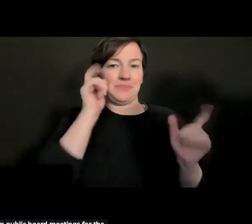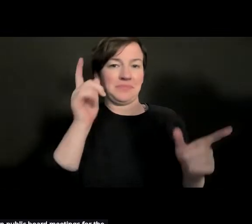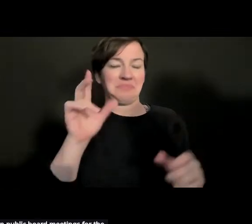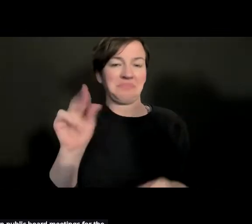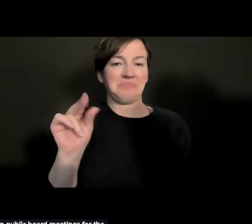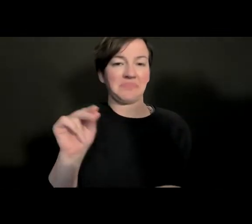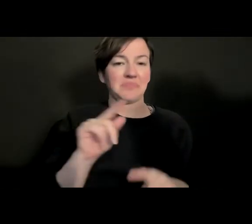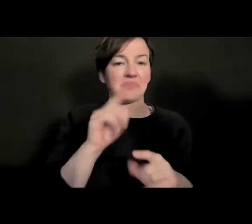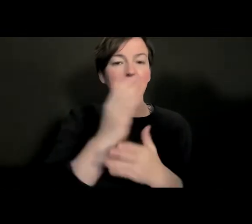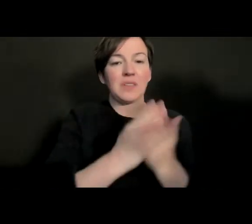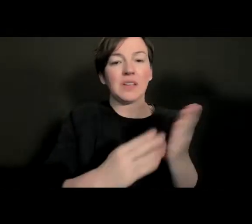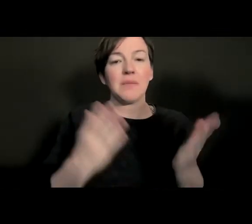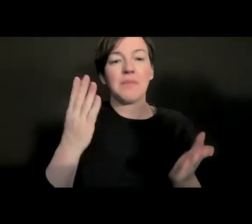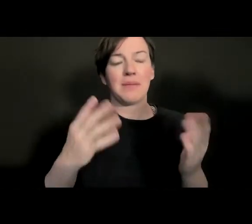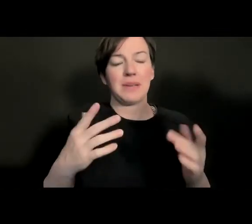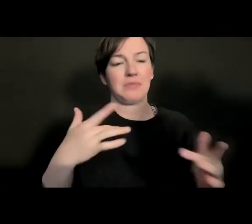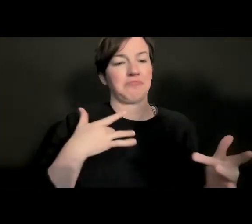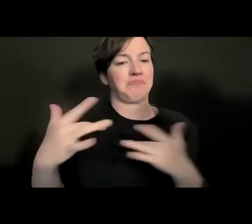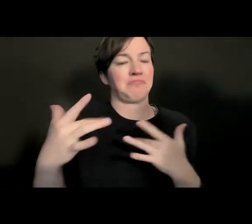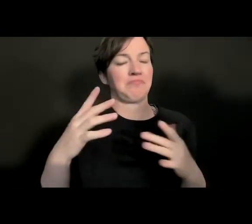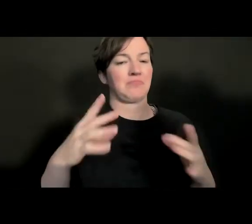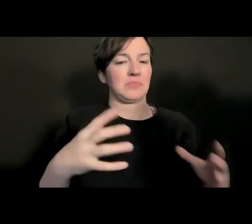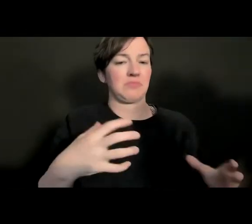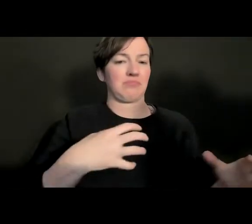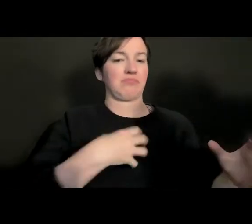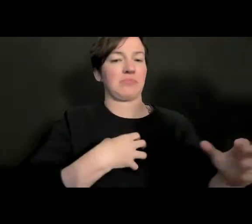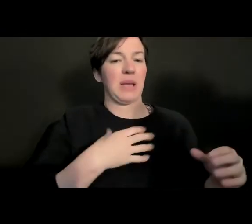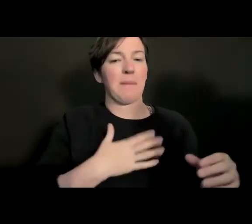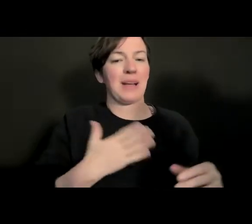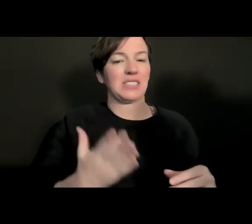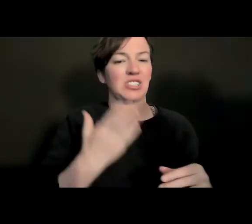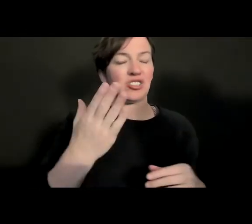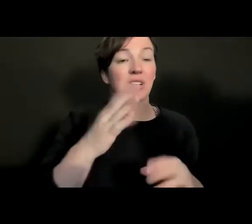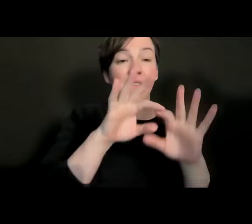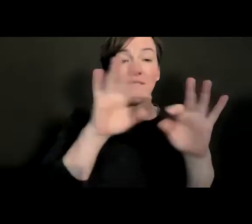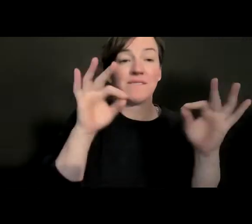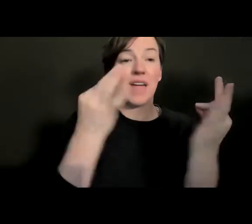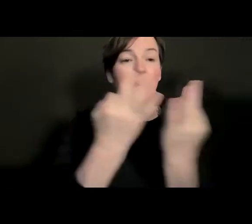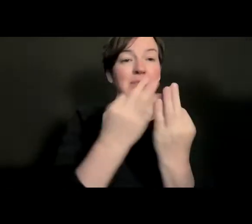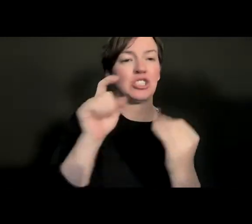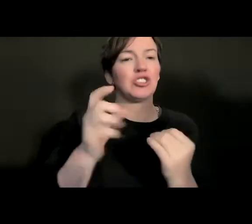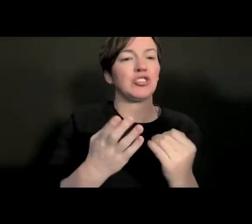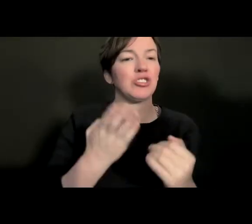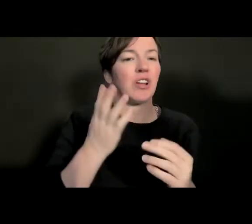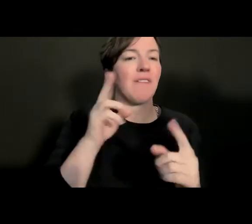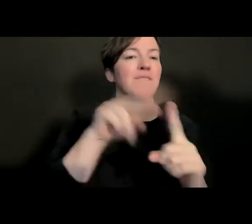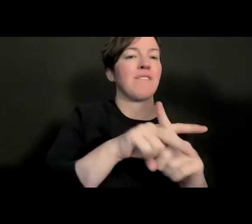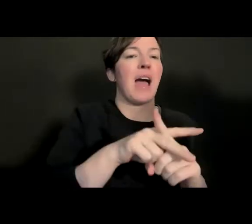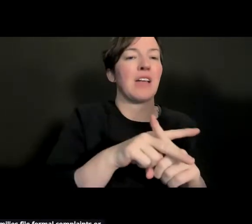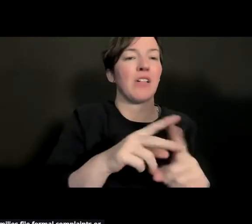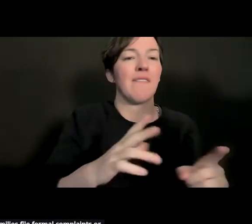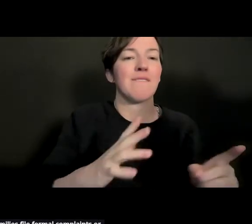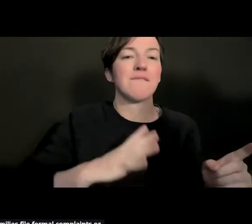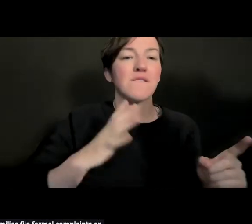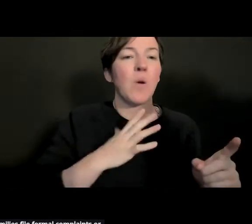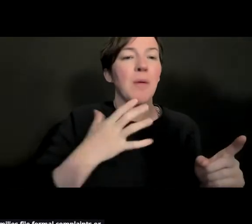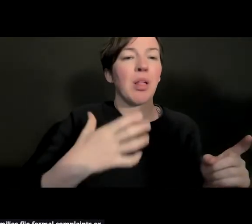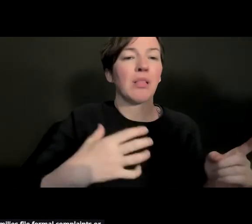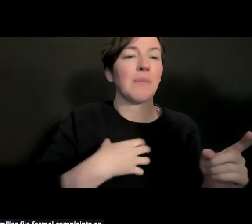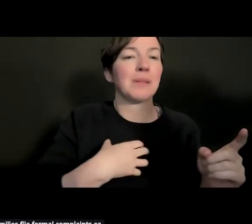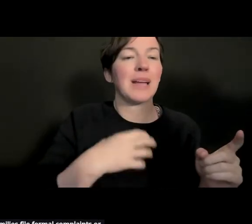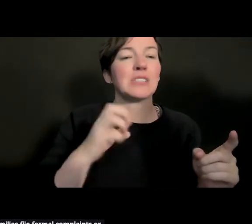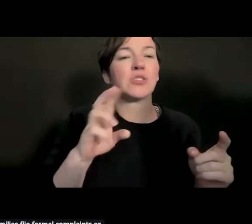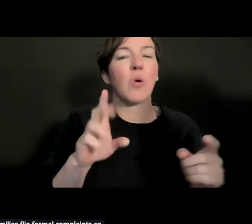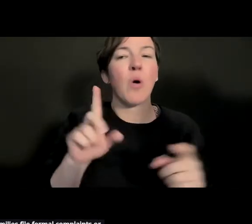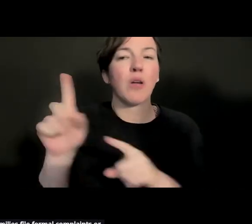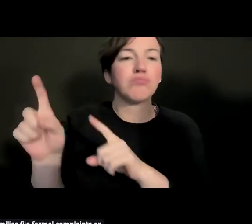Some may take issue with my suggestion that families file formal complaints or pursue external avenues like the Office